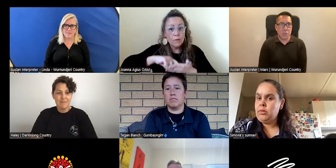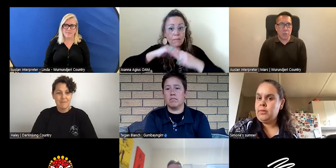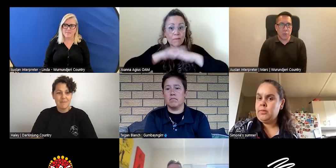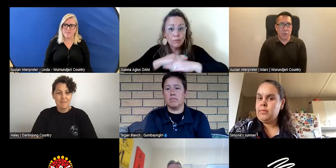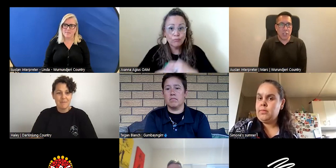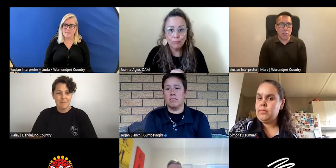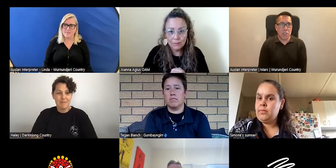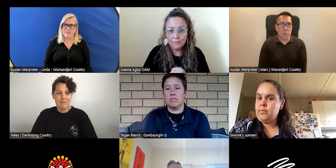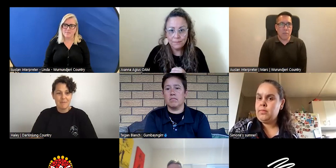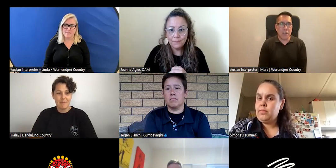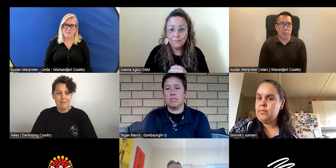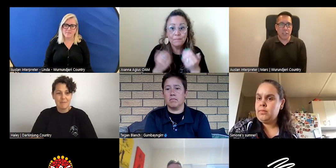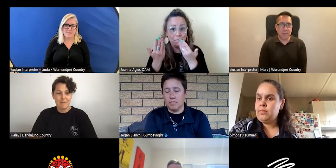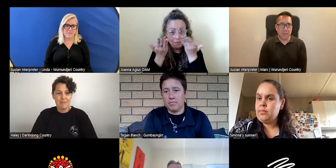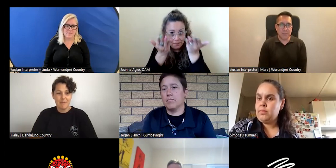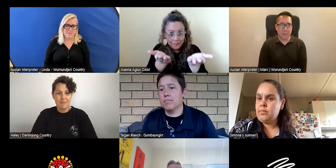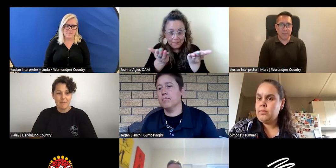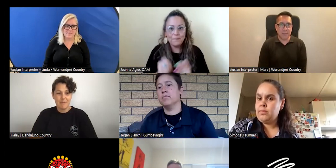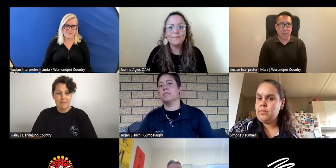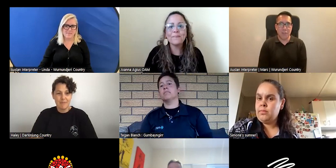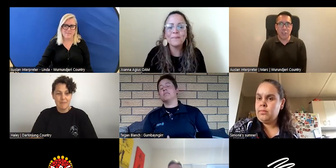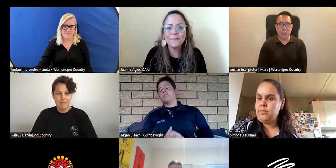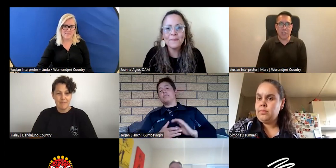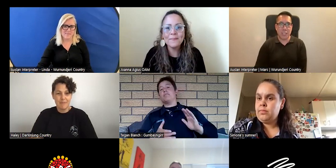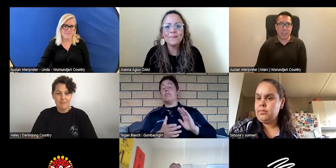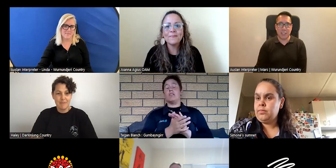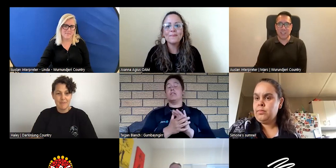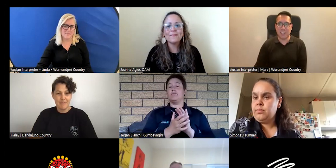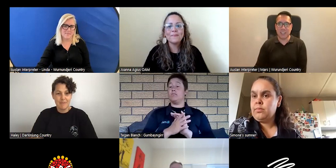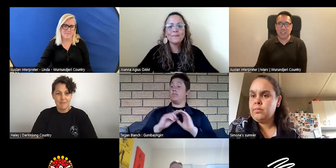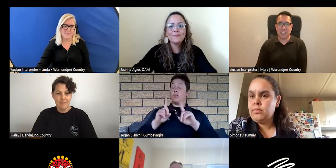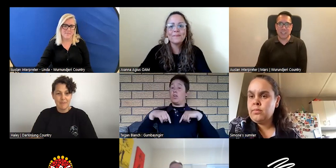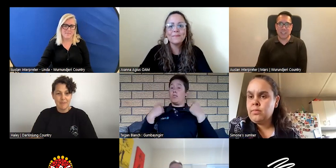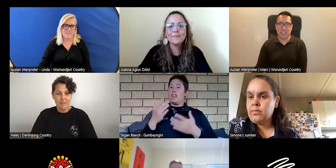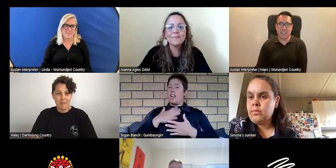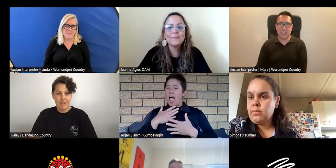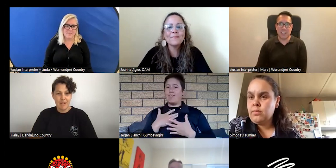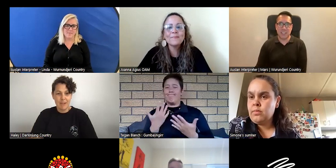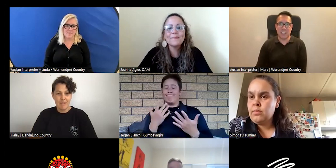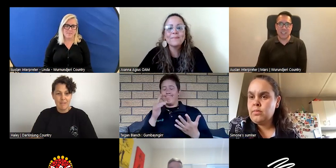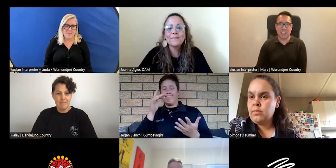to do the acknowledgement of country. Over to you, Tegan.